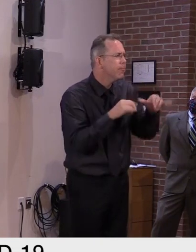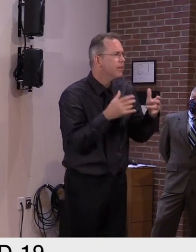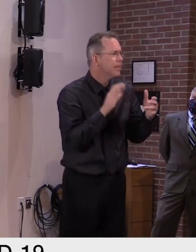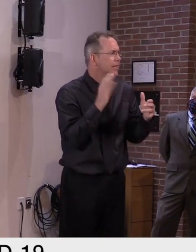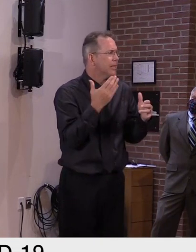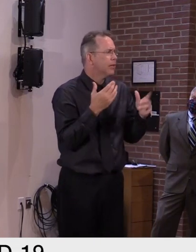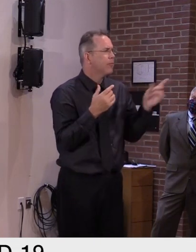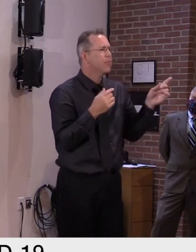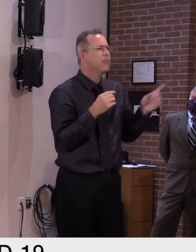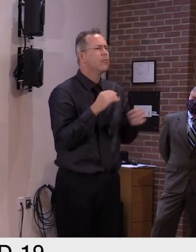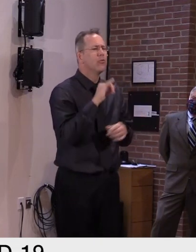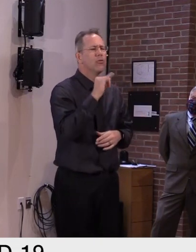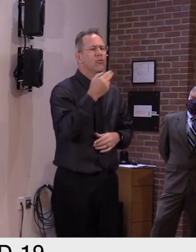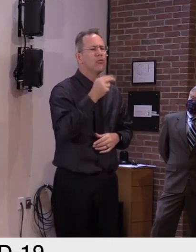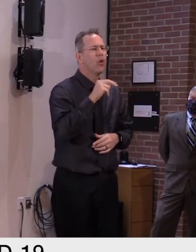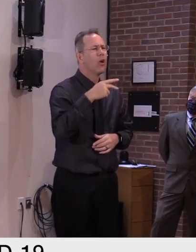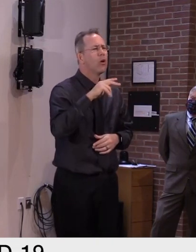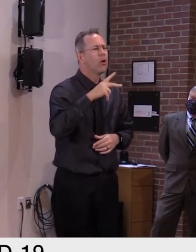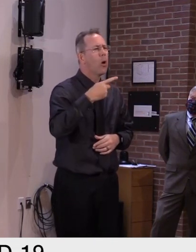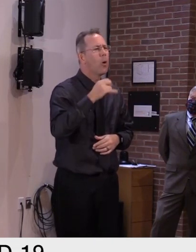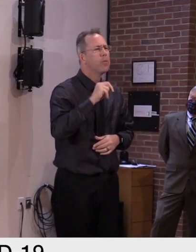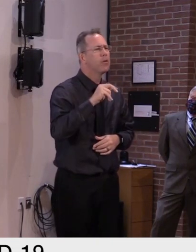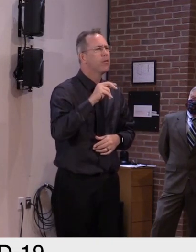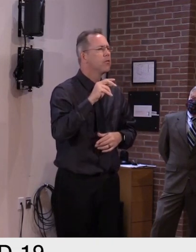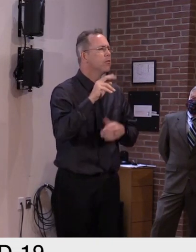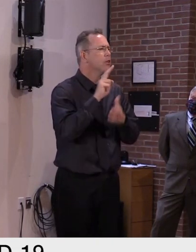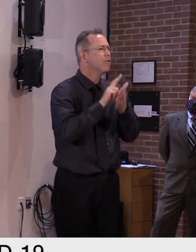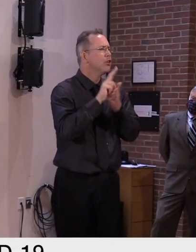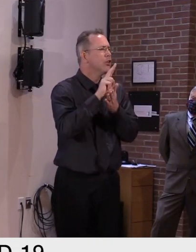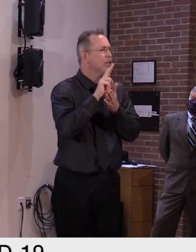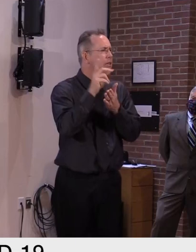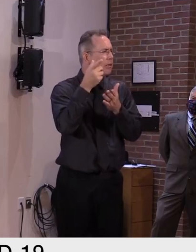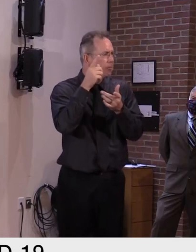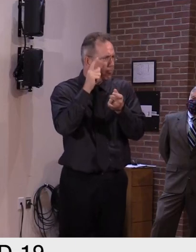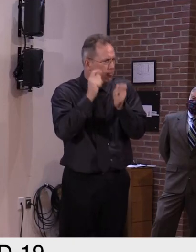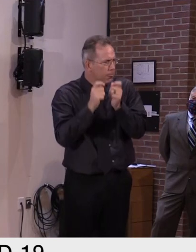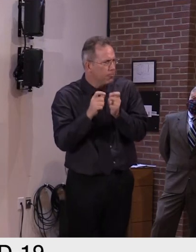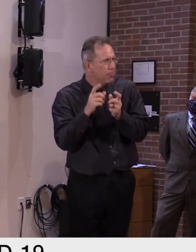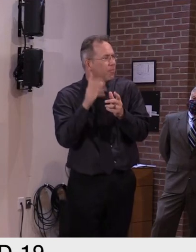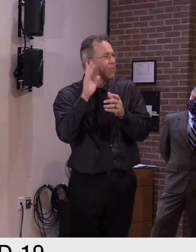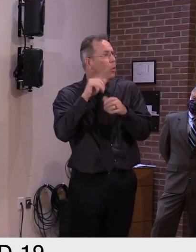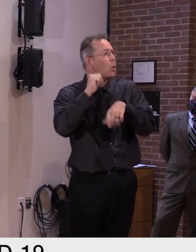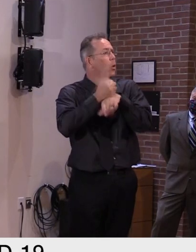that's definitely going to be a good thing for uniformity of these numbers.